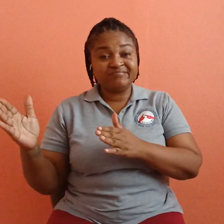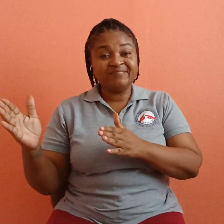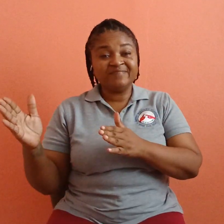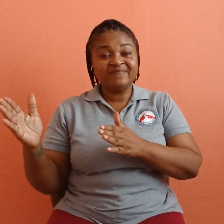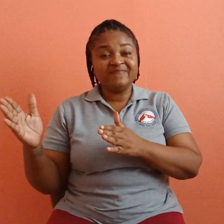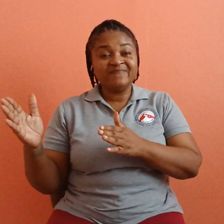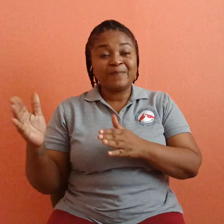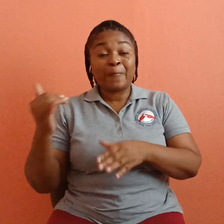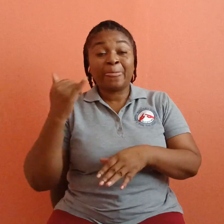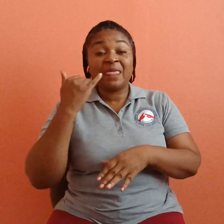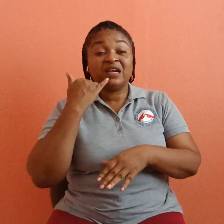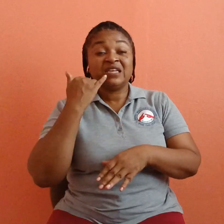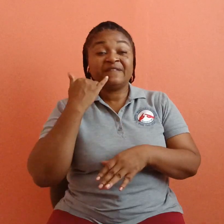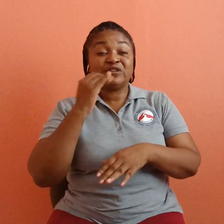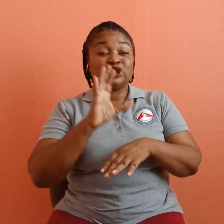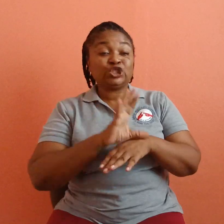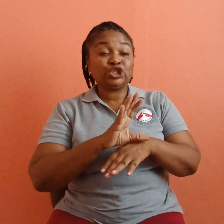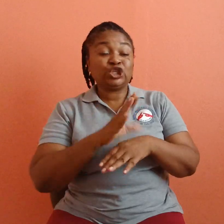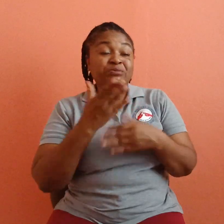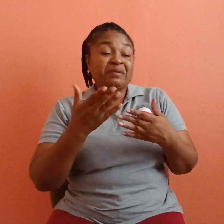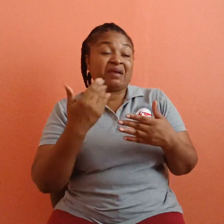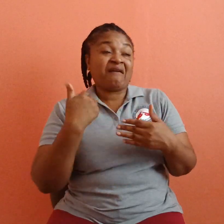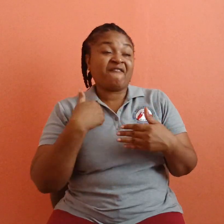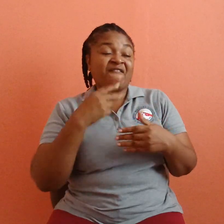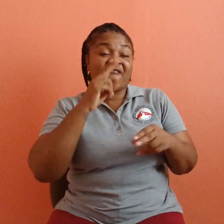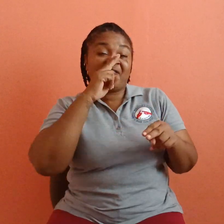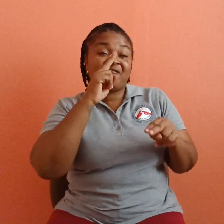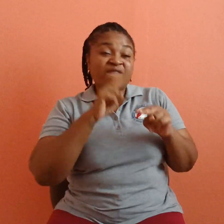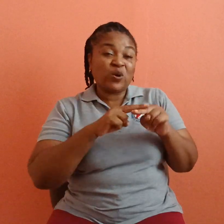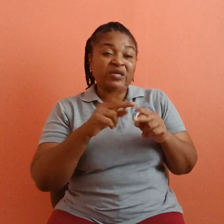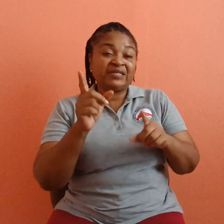if the church was having a fun day and you helped to organize it,